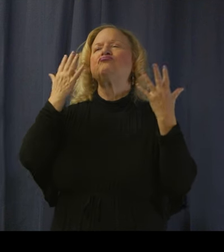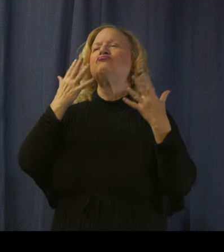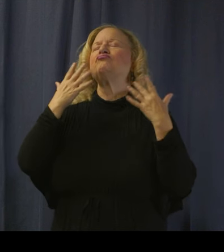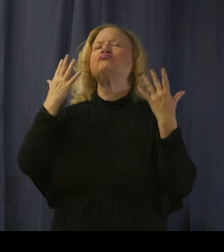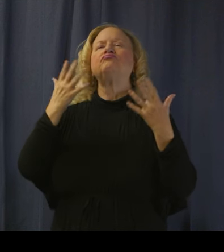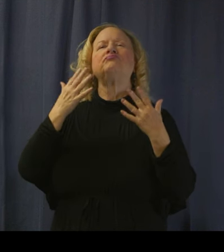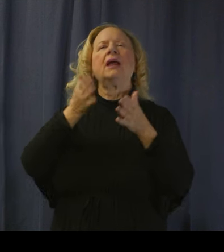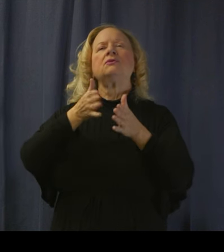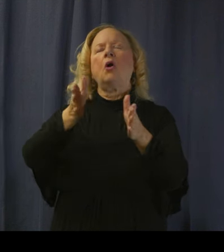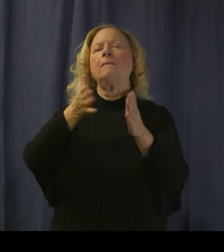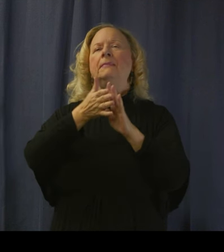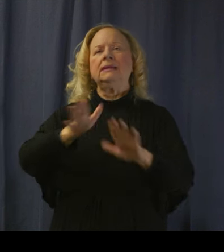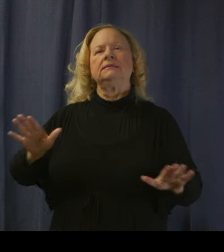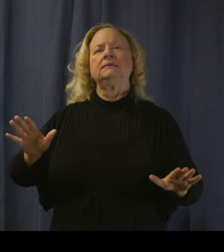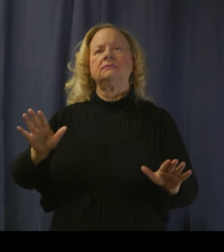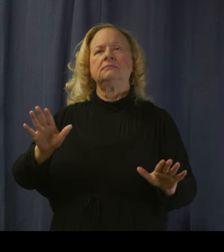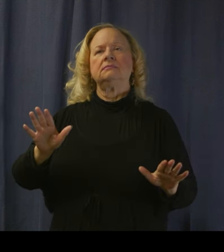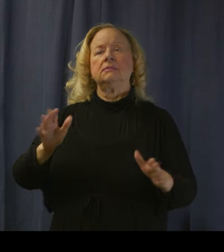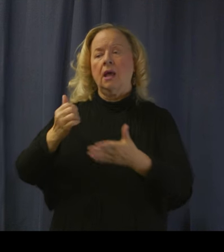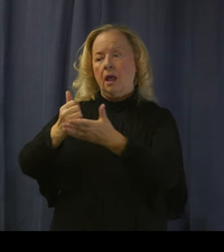peace.